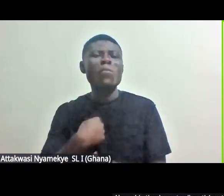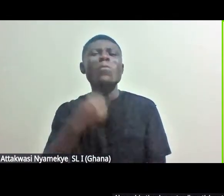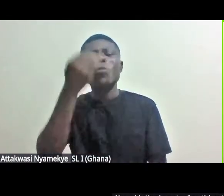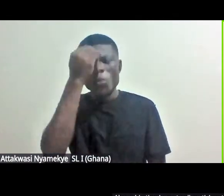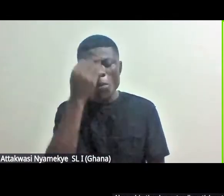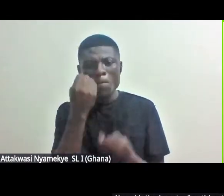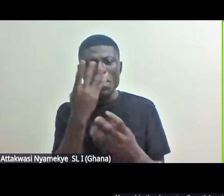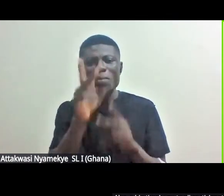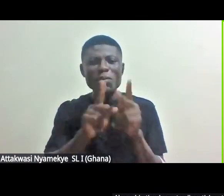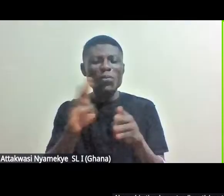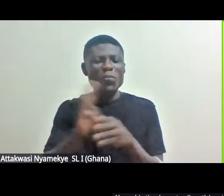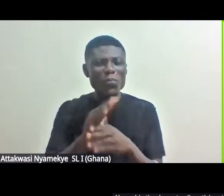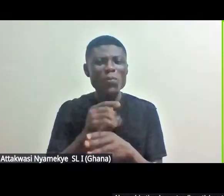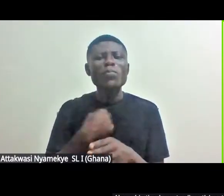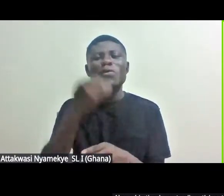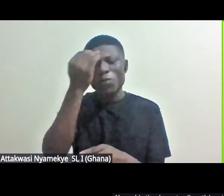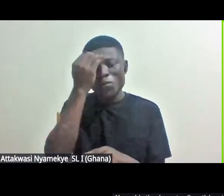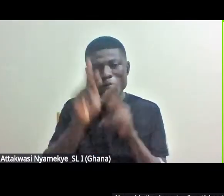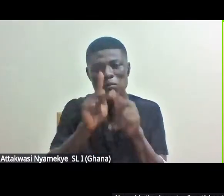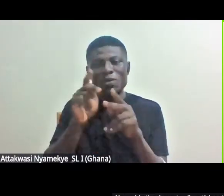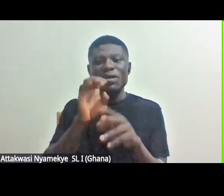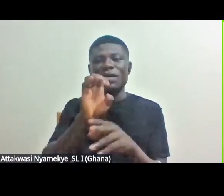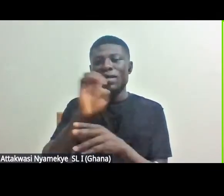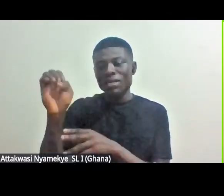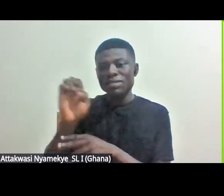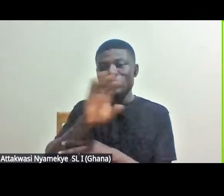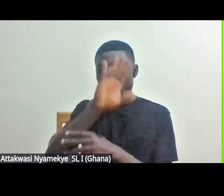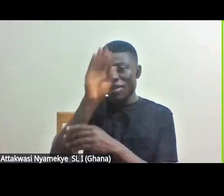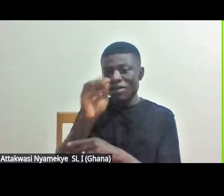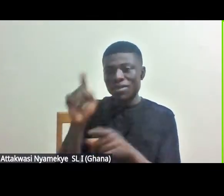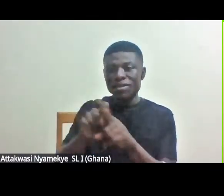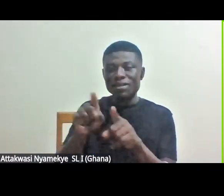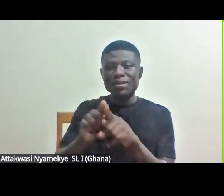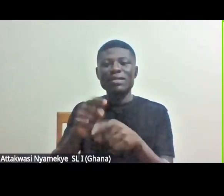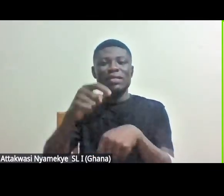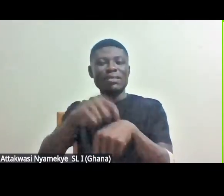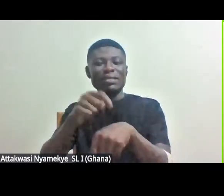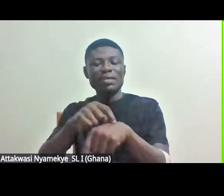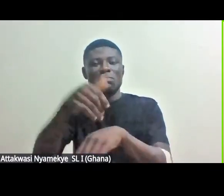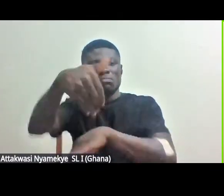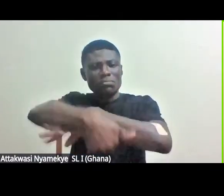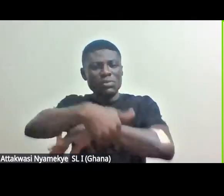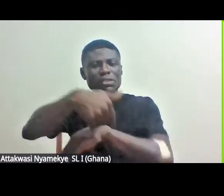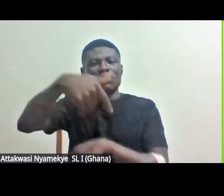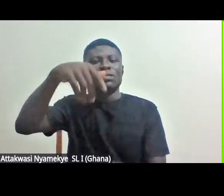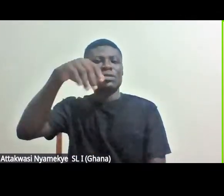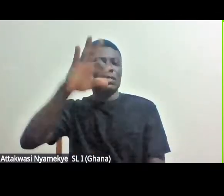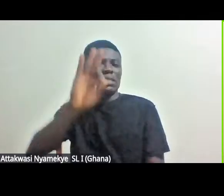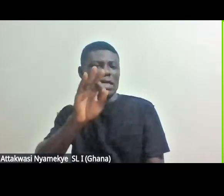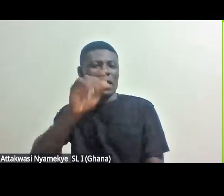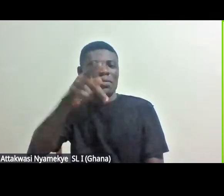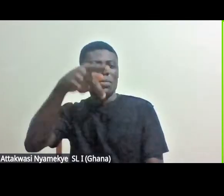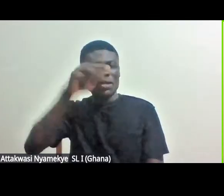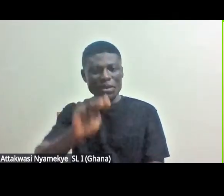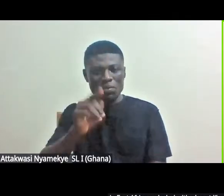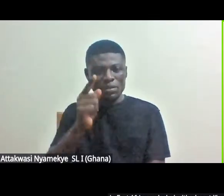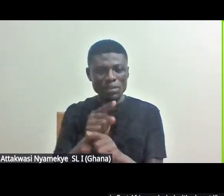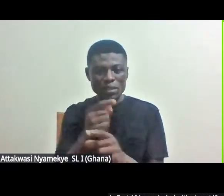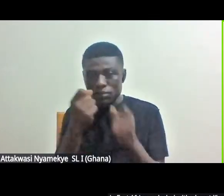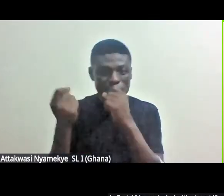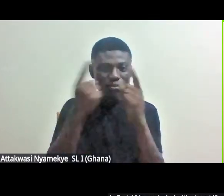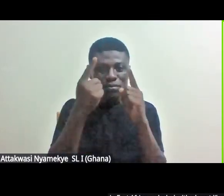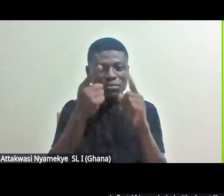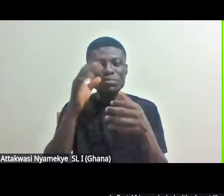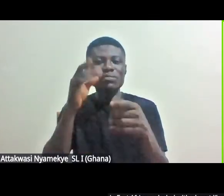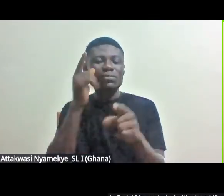things to do. I know those in East Africa and co. It's almost like 9 p.m., but some of you are awake and just tuning in to